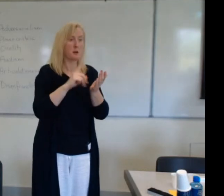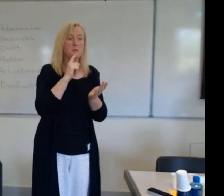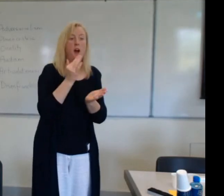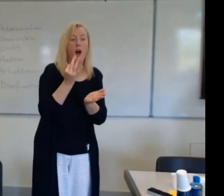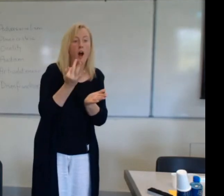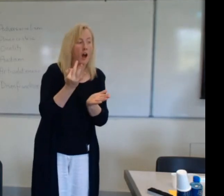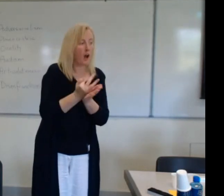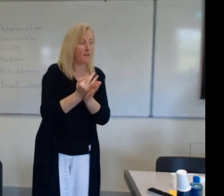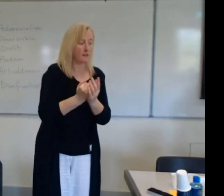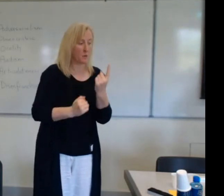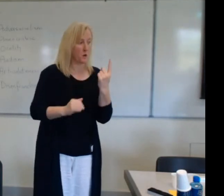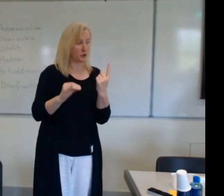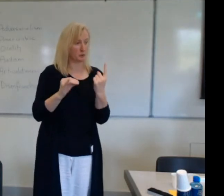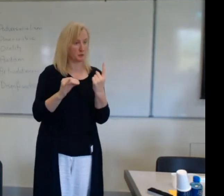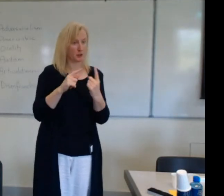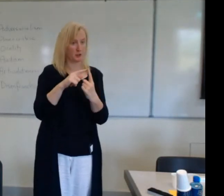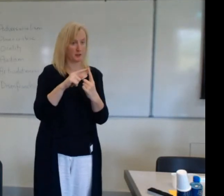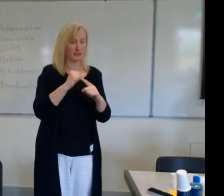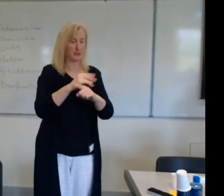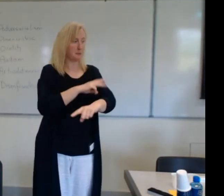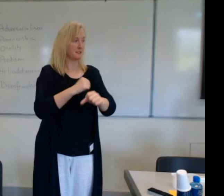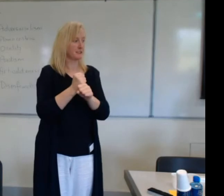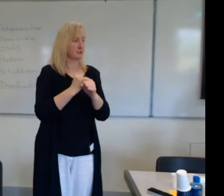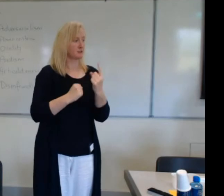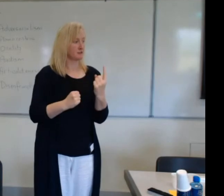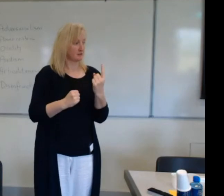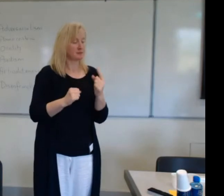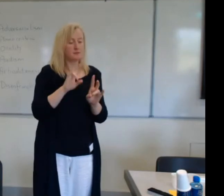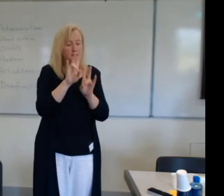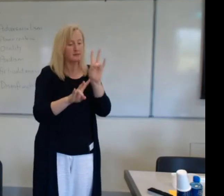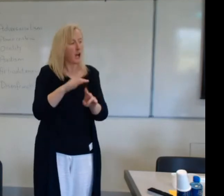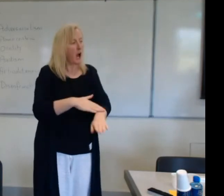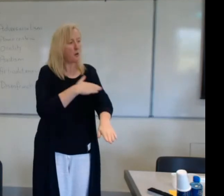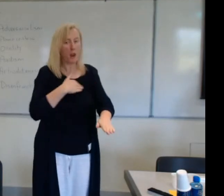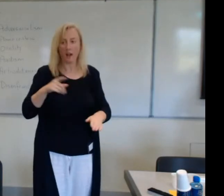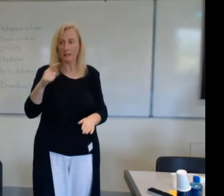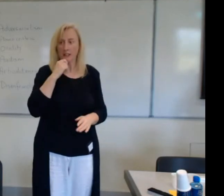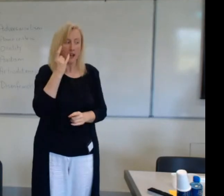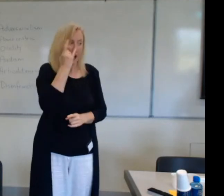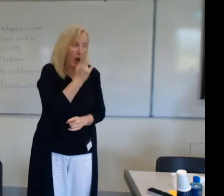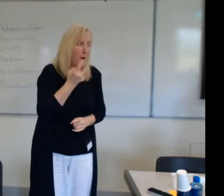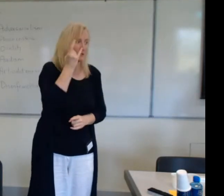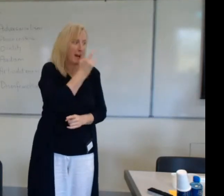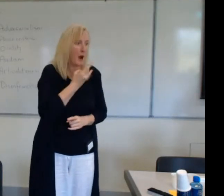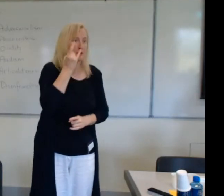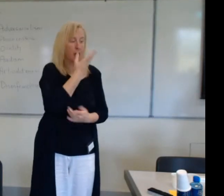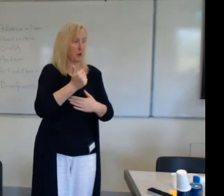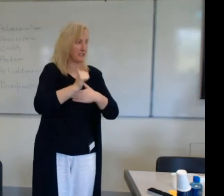find one interpreter booked to come into a police station. And how long does an interrogation last? Hours. Days. Yeah. There you go. So you have